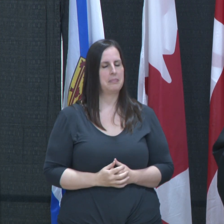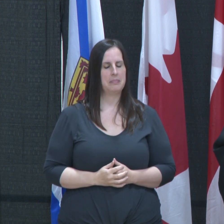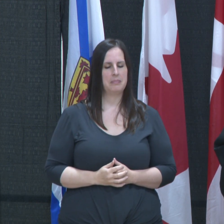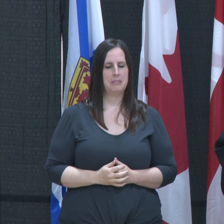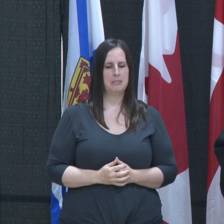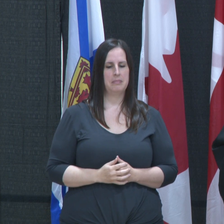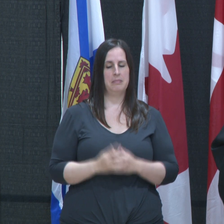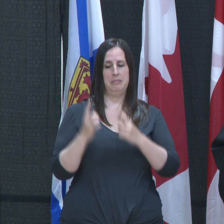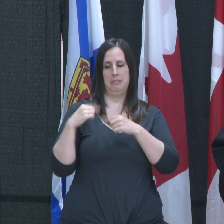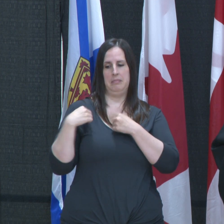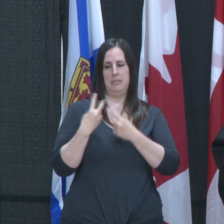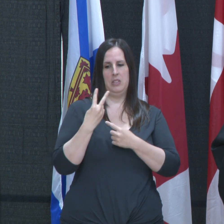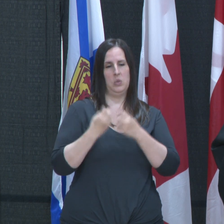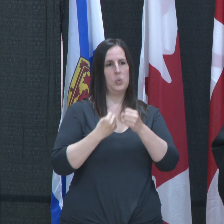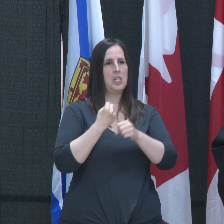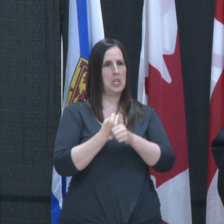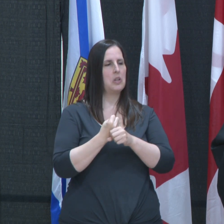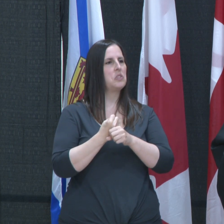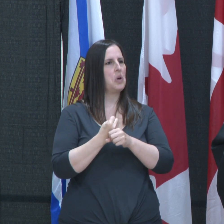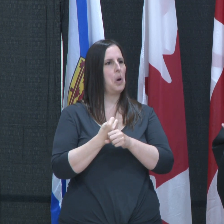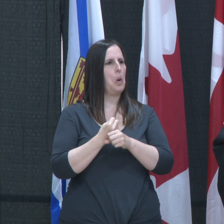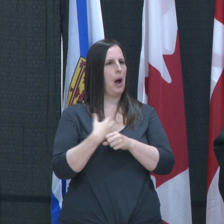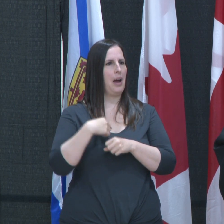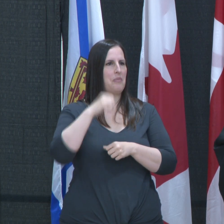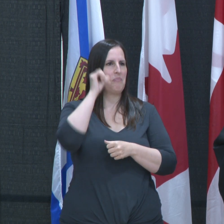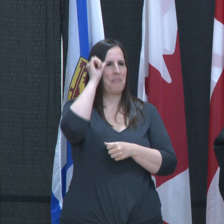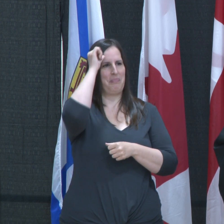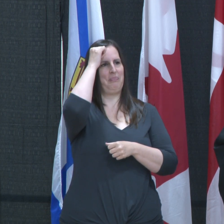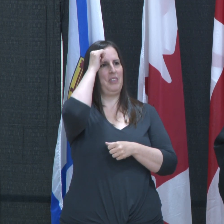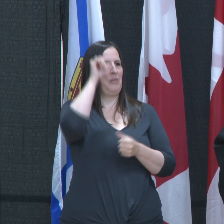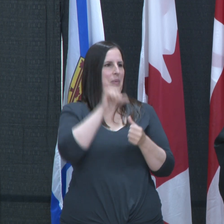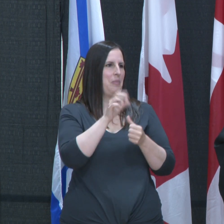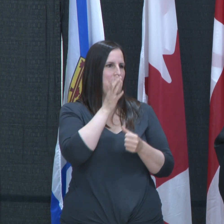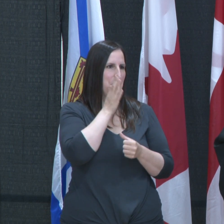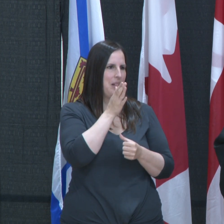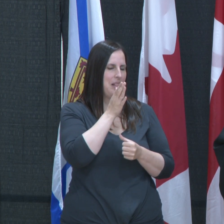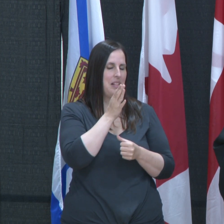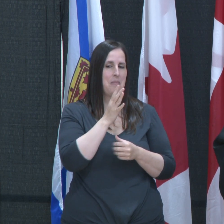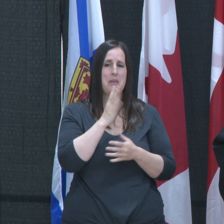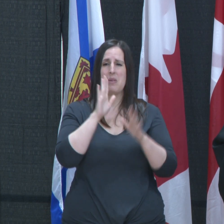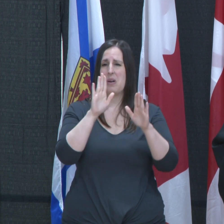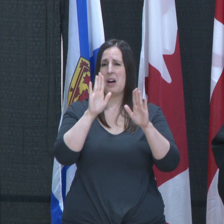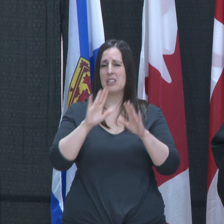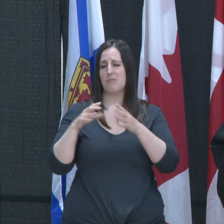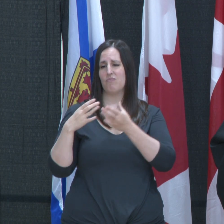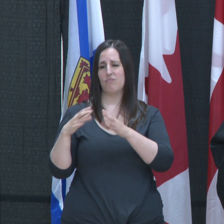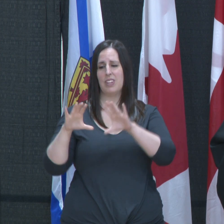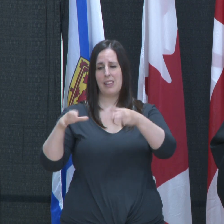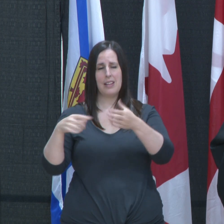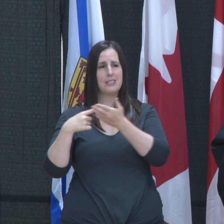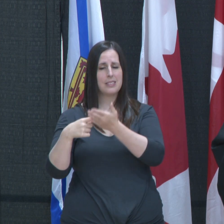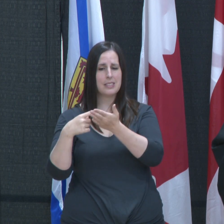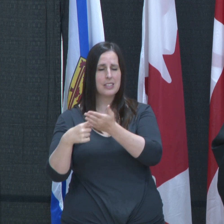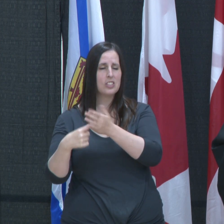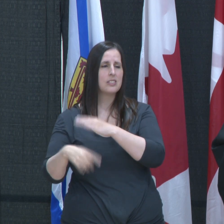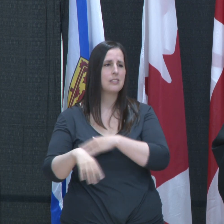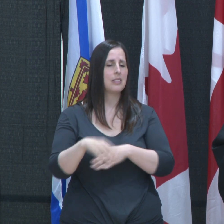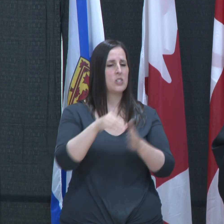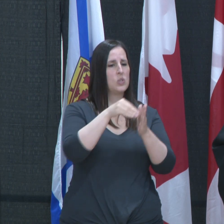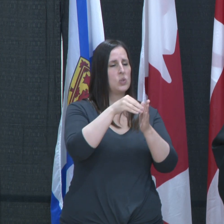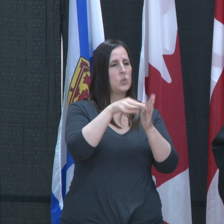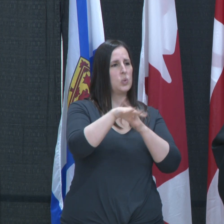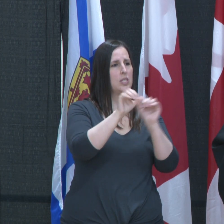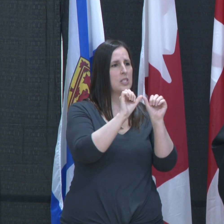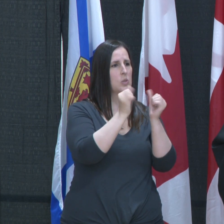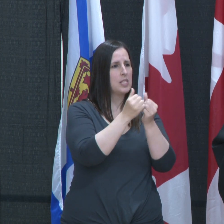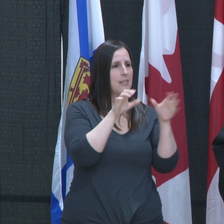years at Kingstec have been memorable ones, from the awesome class discussions to the student association activities and